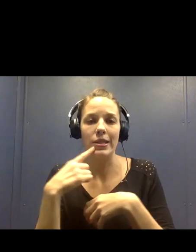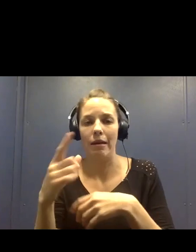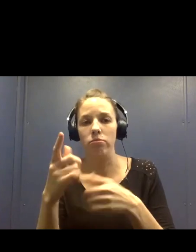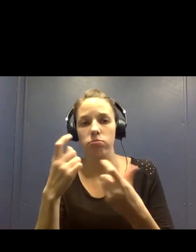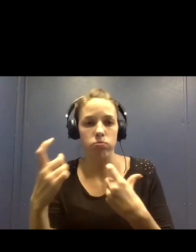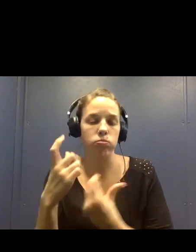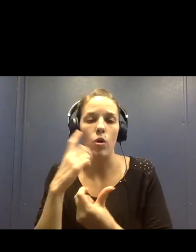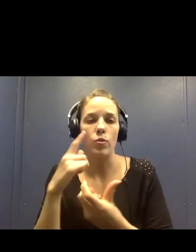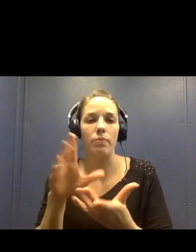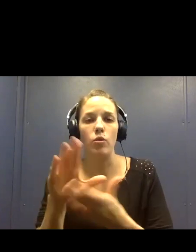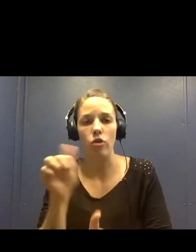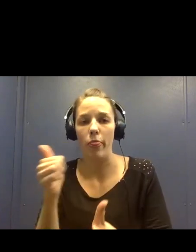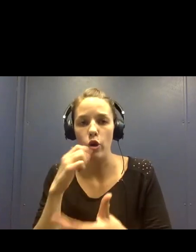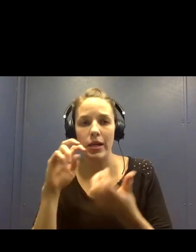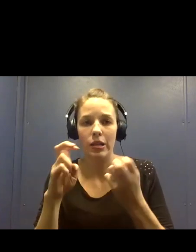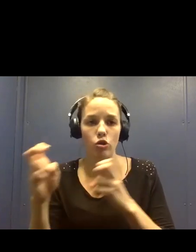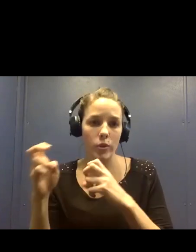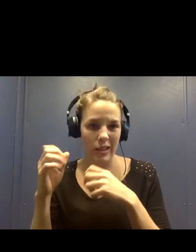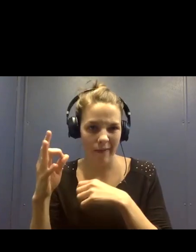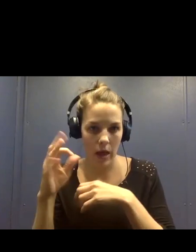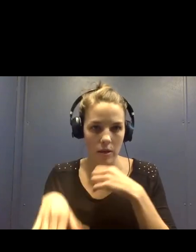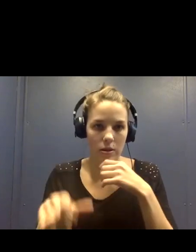other issues if there are those.